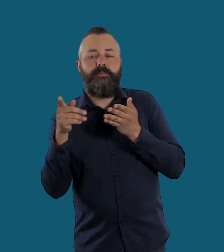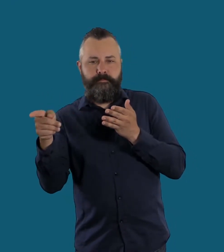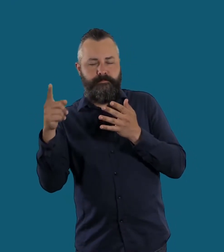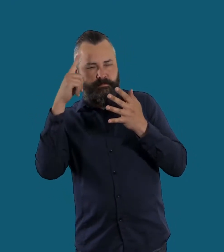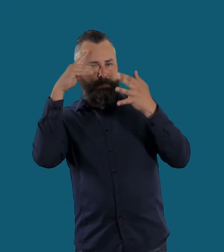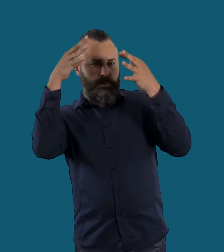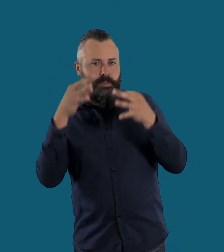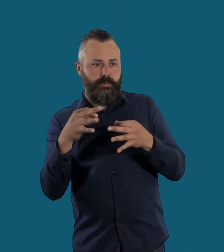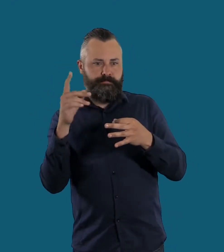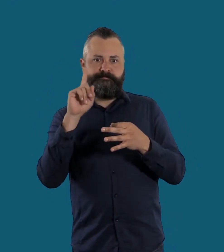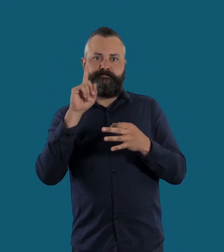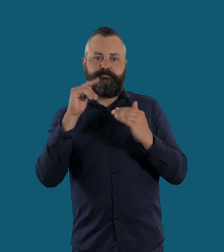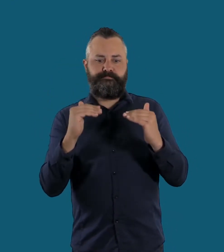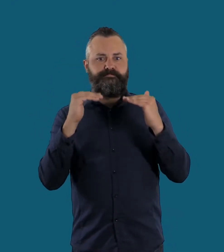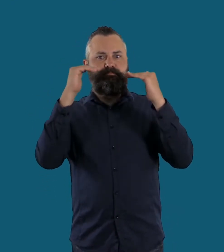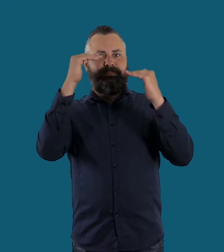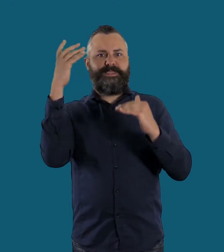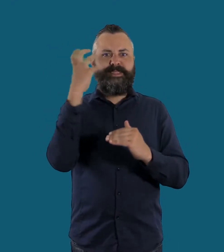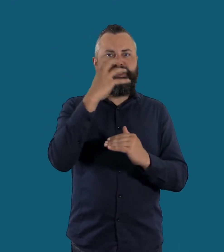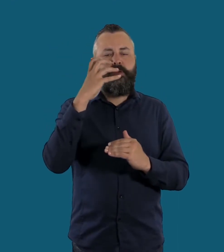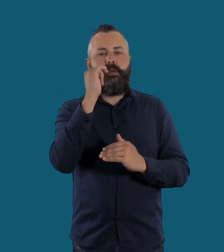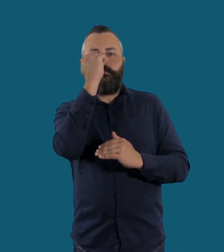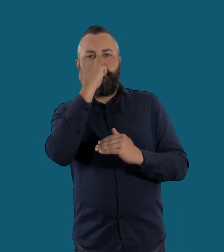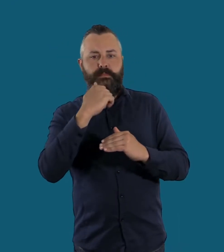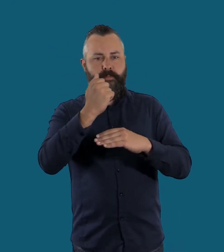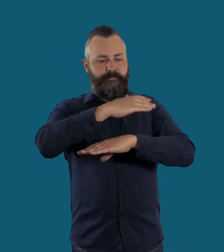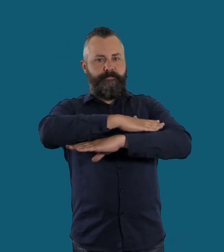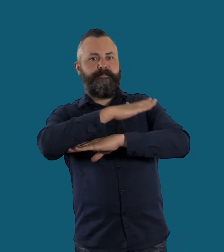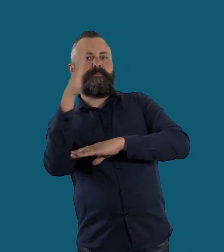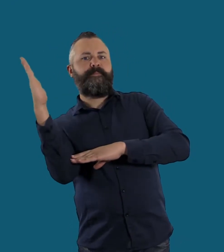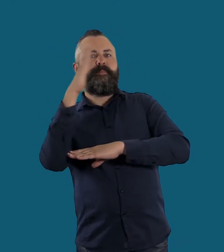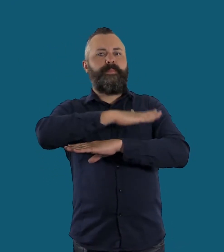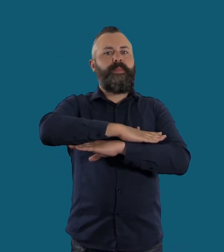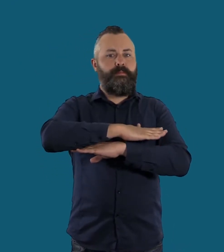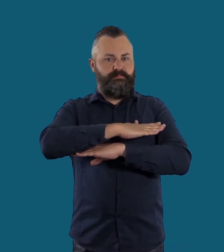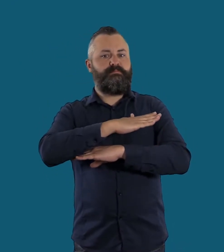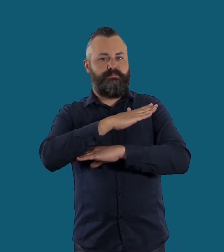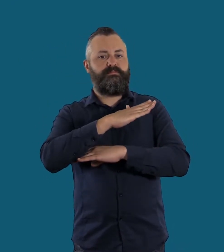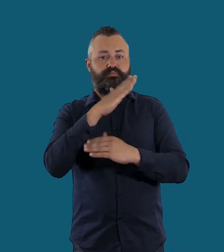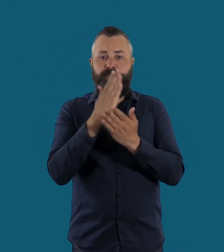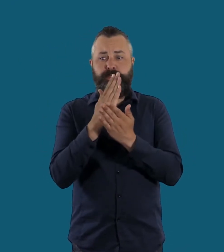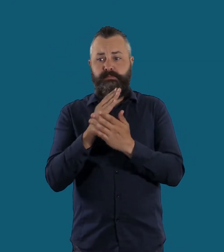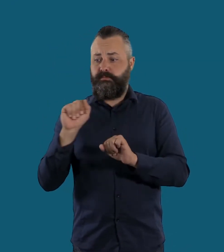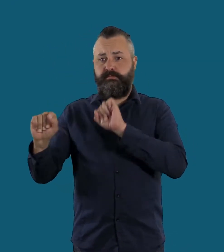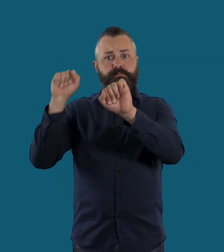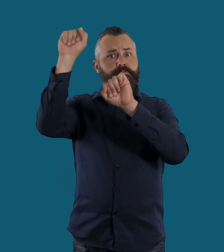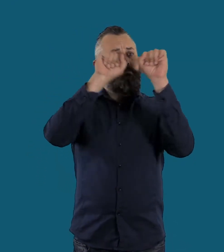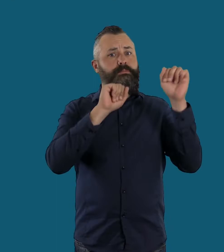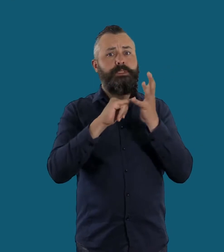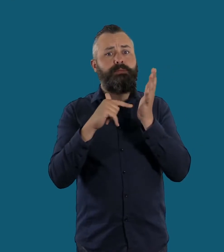intense, and therefore potentially dangerous, the bushfire day might be based on the fire danger rating. This index slightly differs in